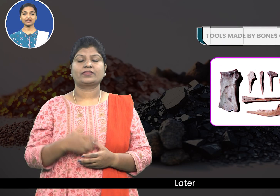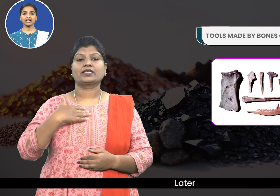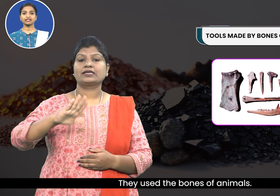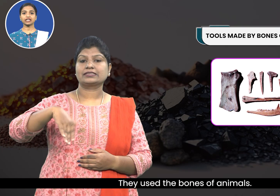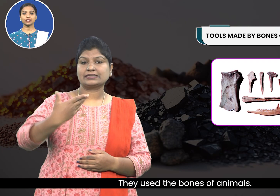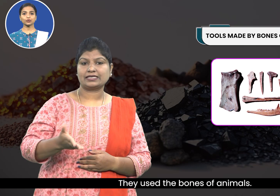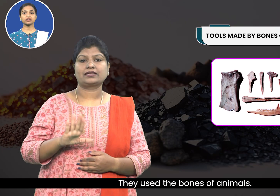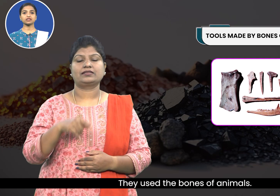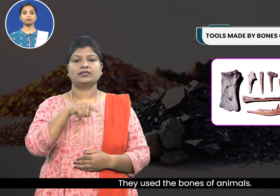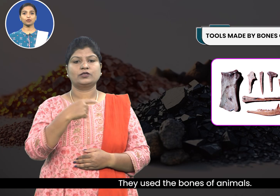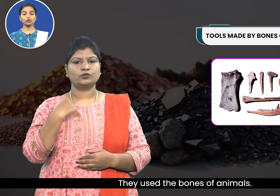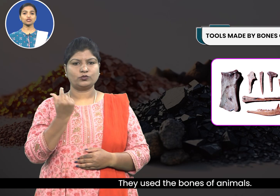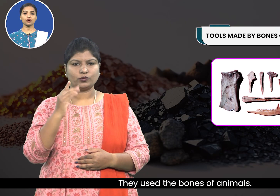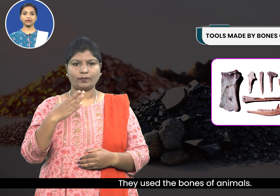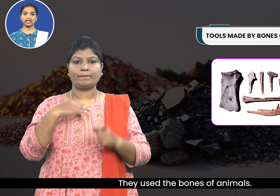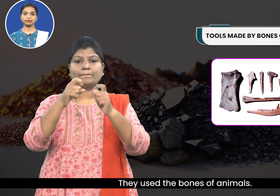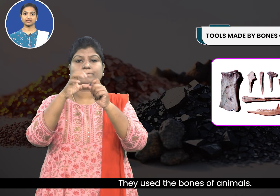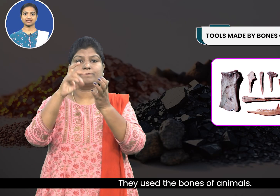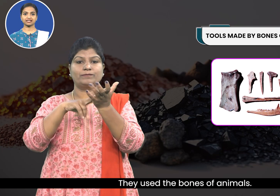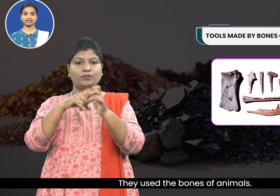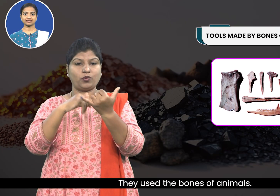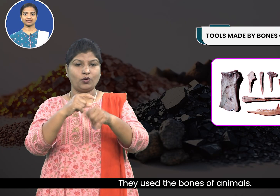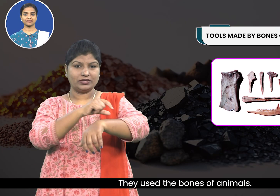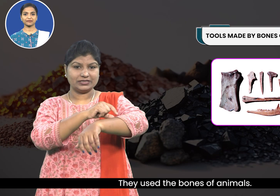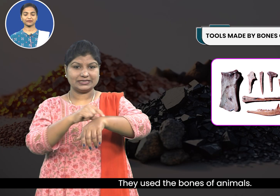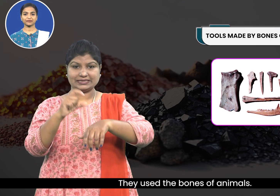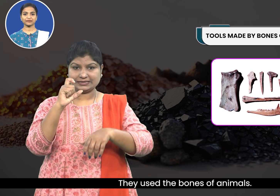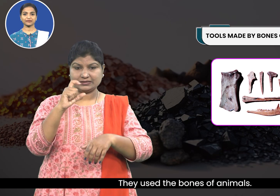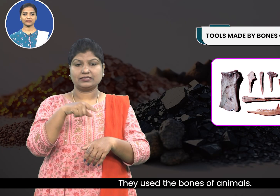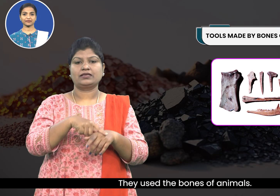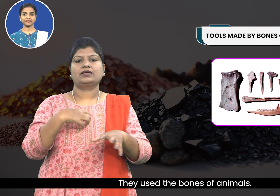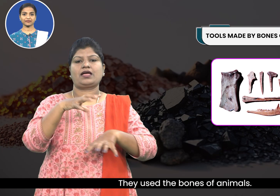Later, they used the bones of animals.